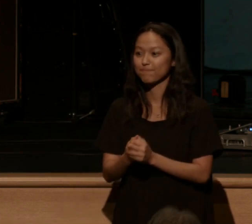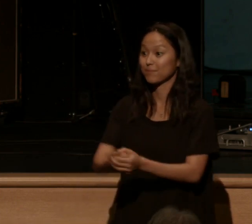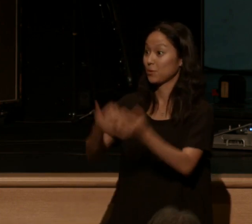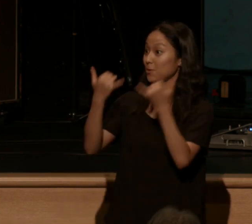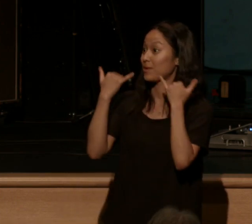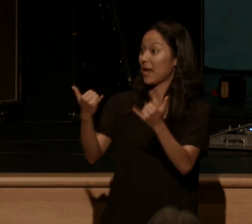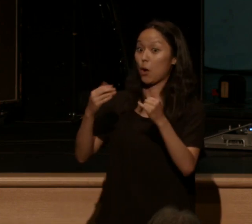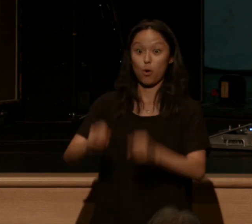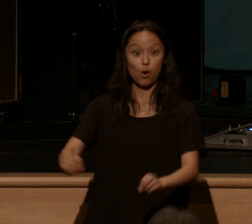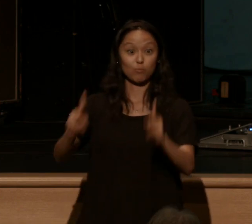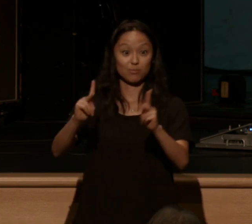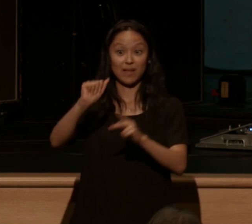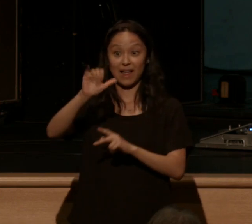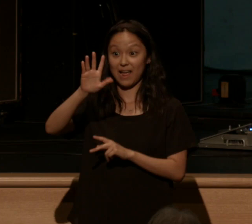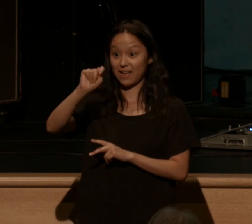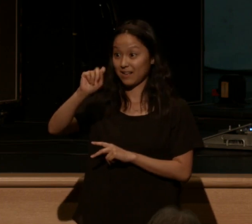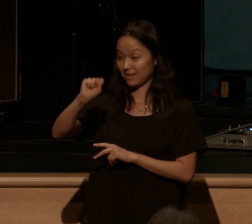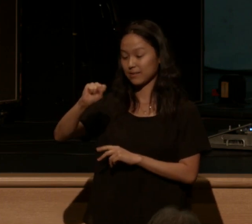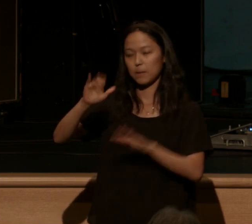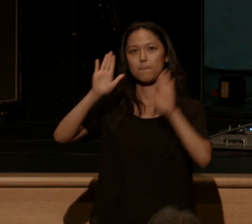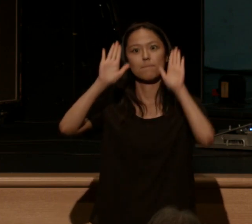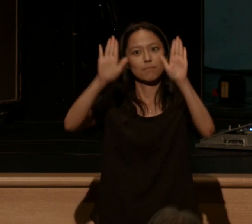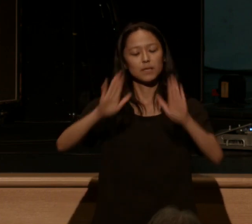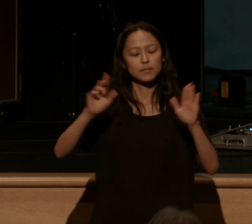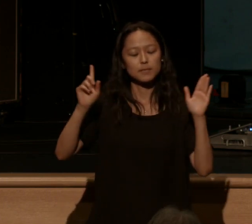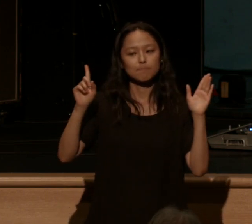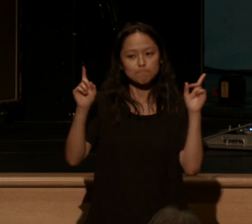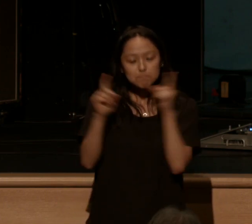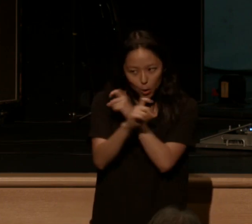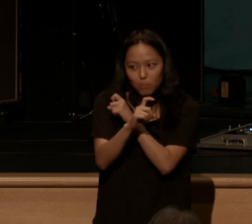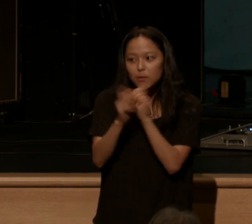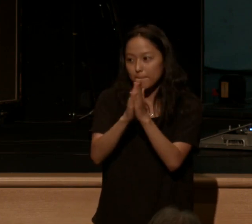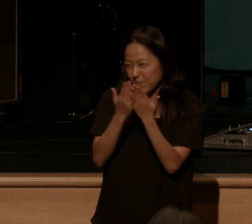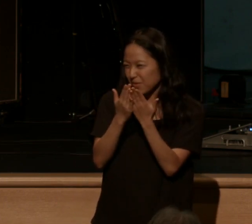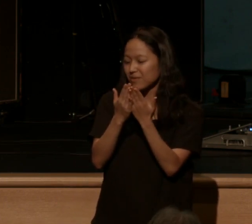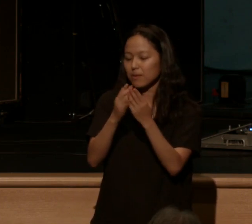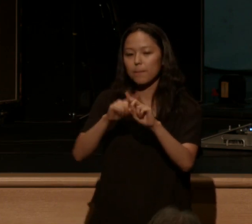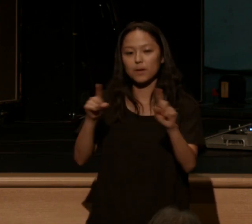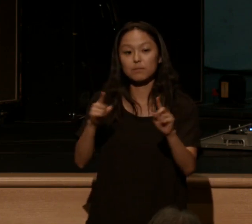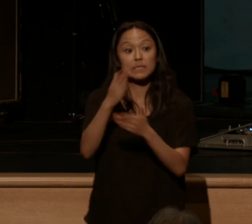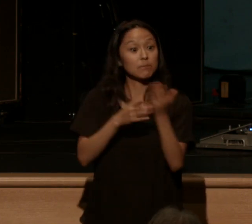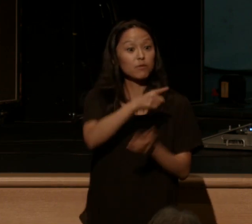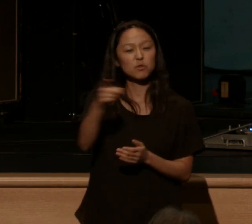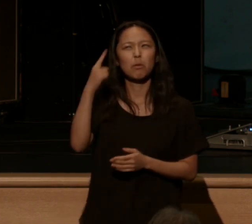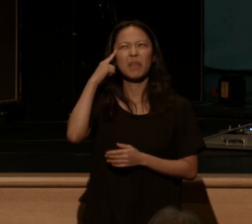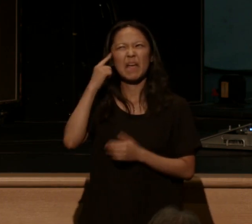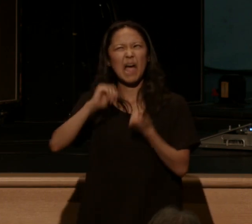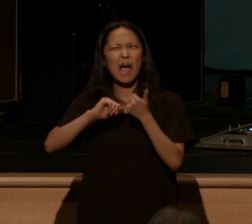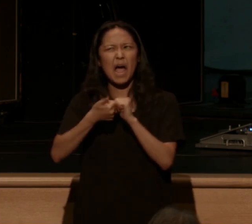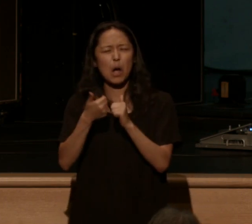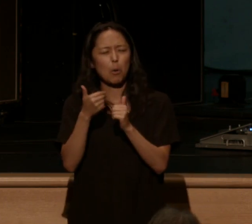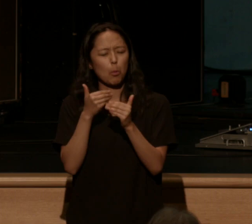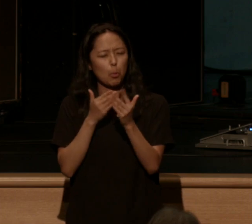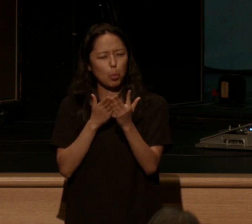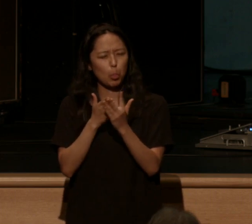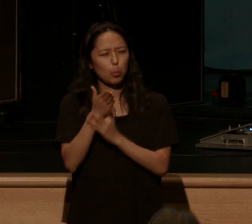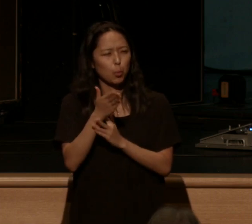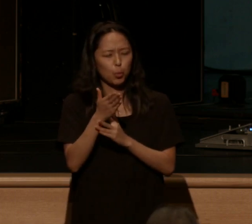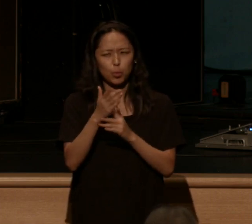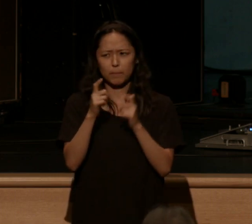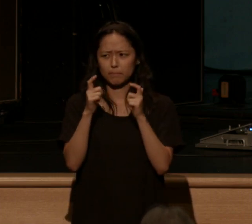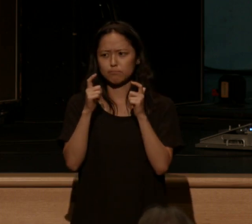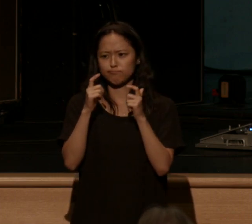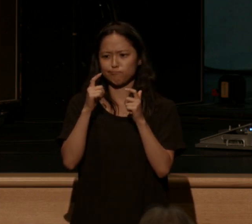is the opportunity in Acts. It's an extensive book. Some of you are like, so how exactly are we going to go through this large